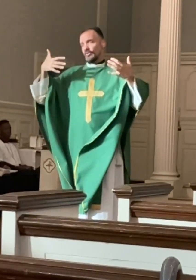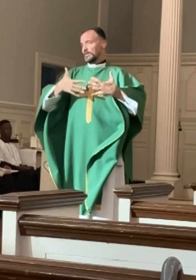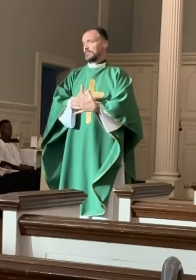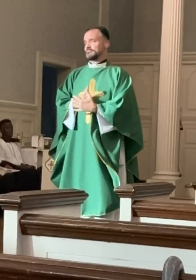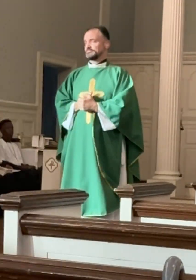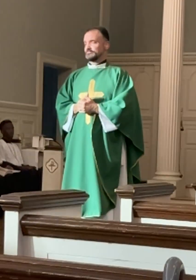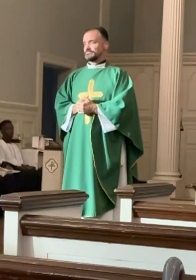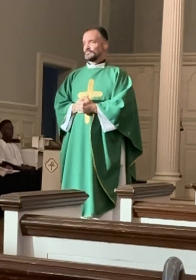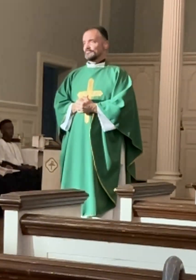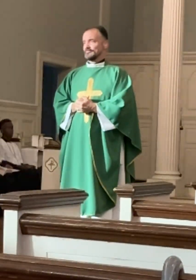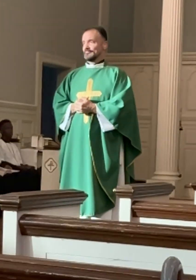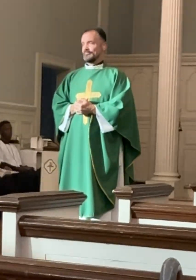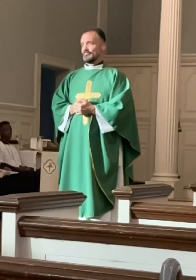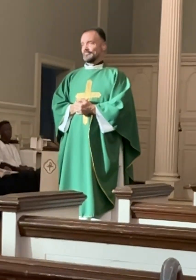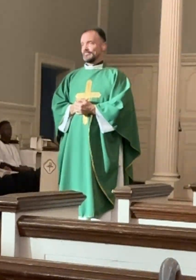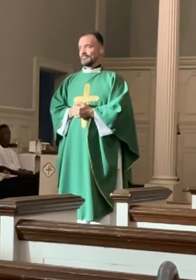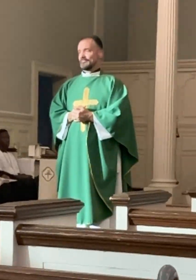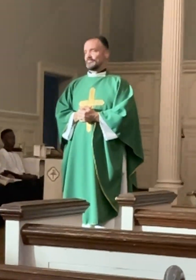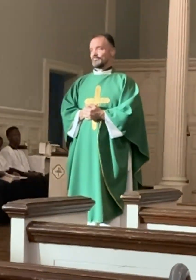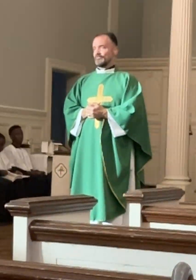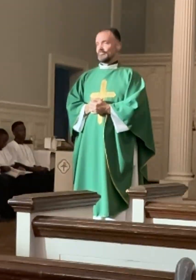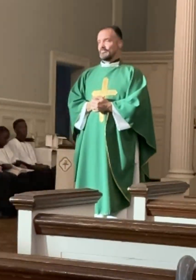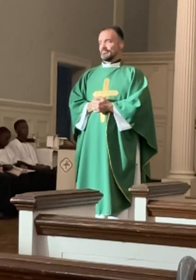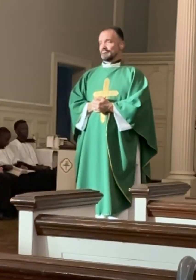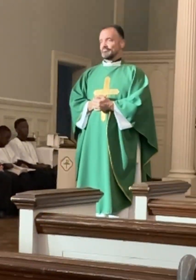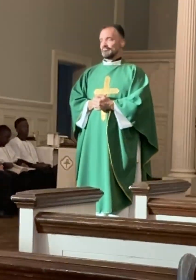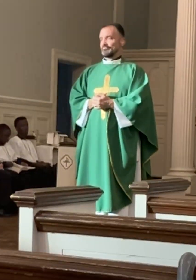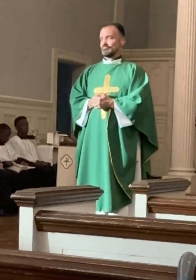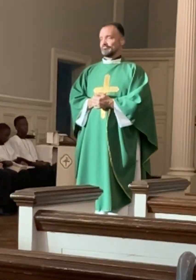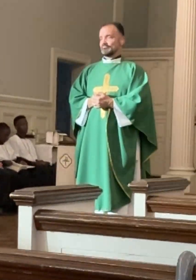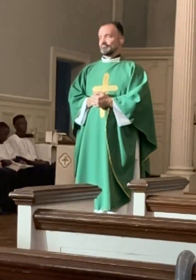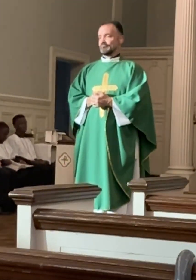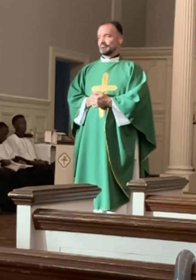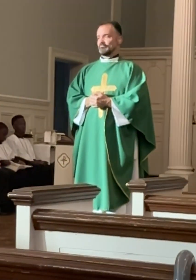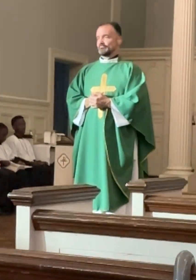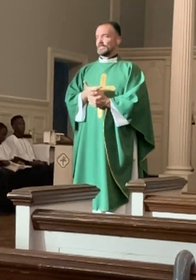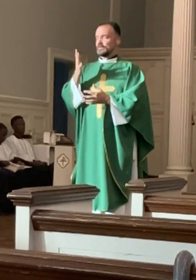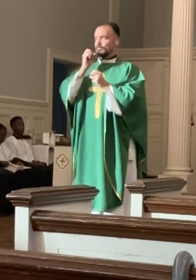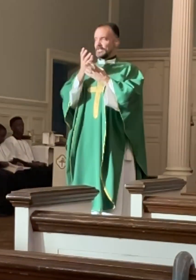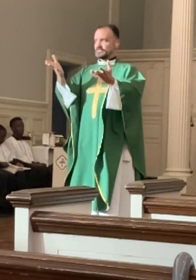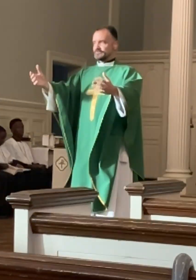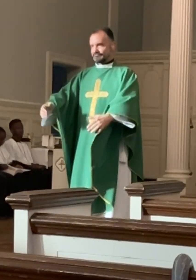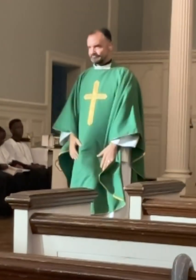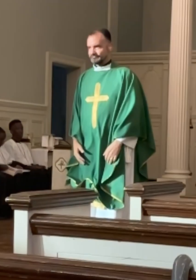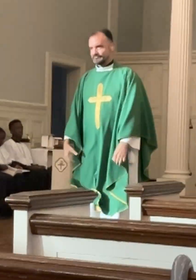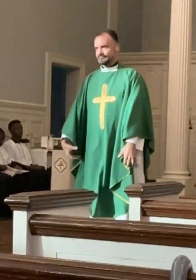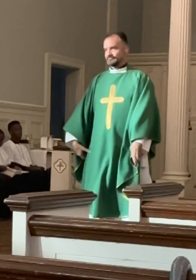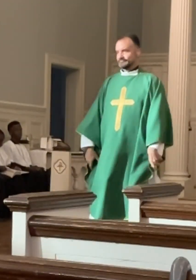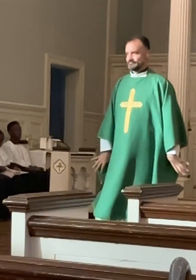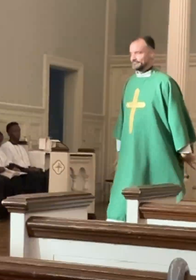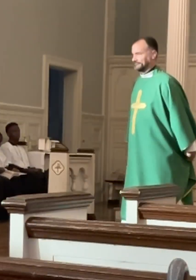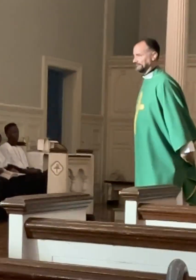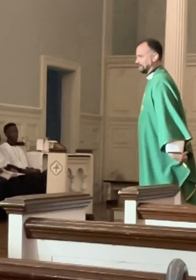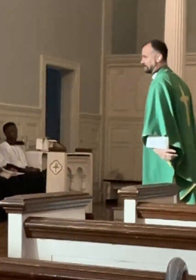Remember what my favorite saint, Pope John Paul II said, be not afraid. God bless you.